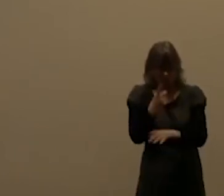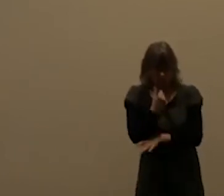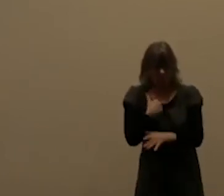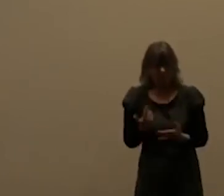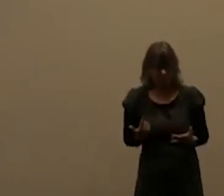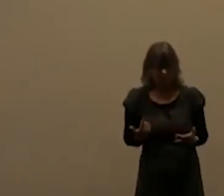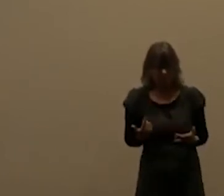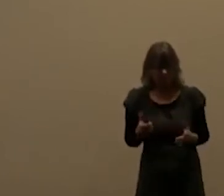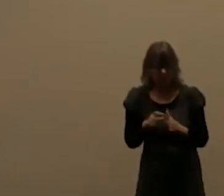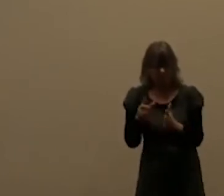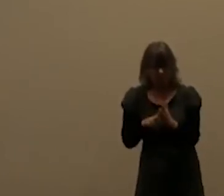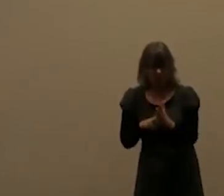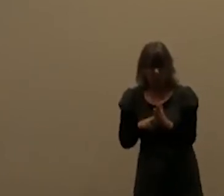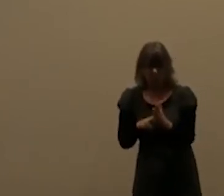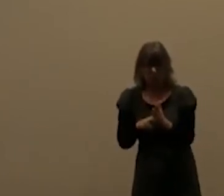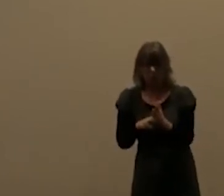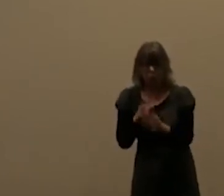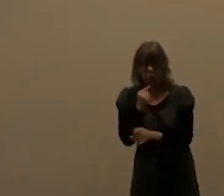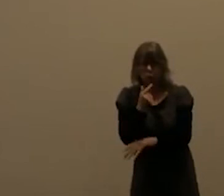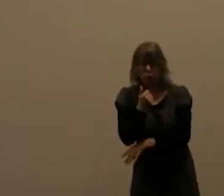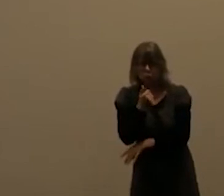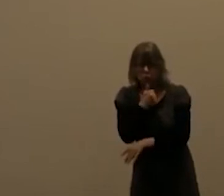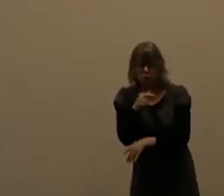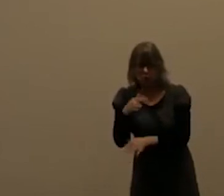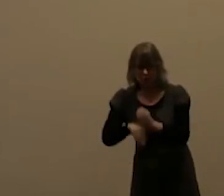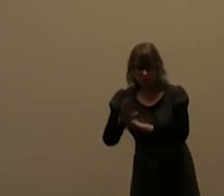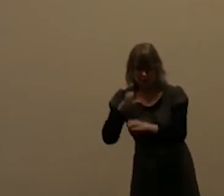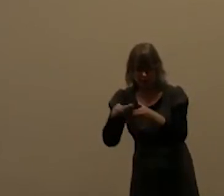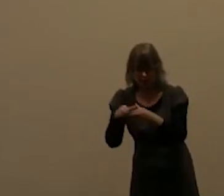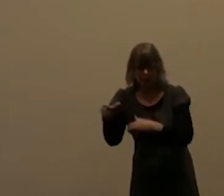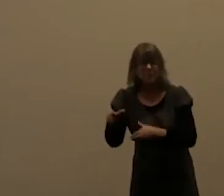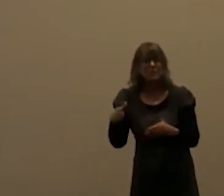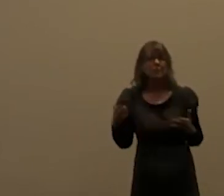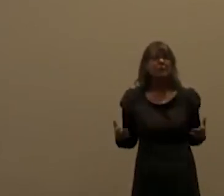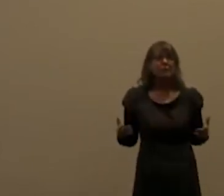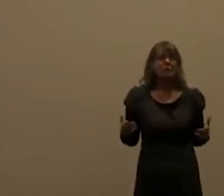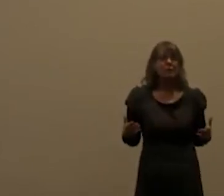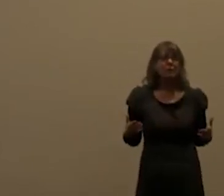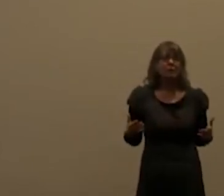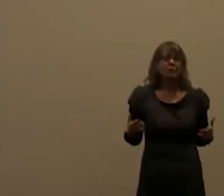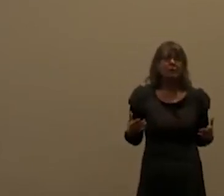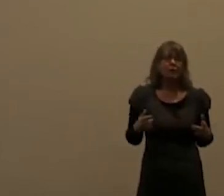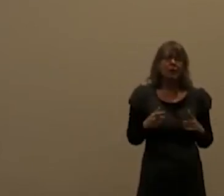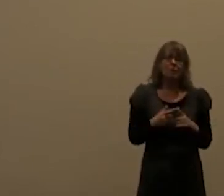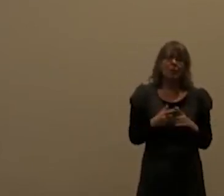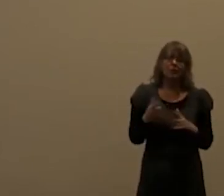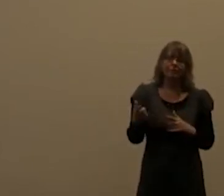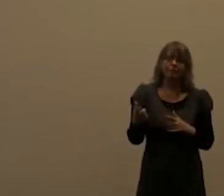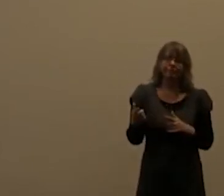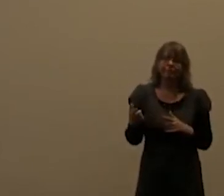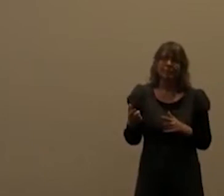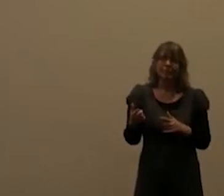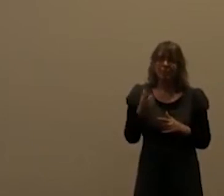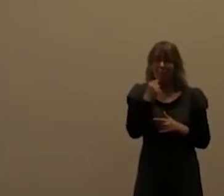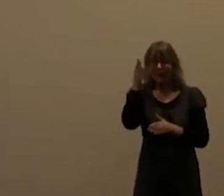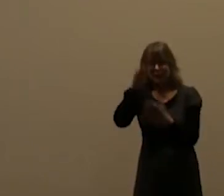Dataverse for Teams is something that you could consider. Now, obviously, as we've talked about today, it's not as seamless as a development experience as